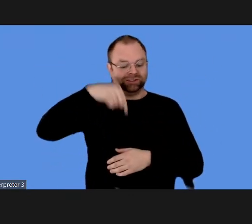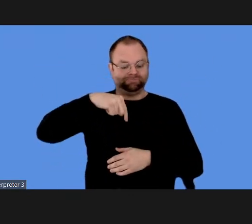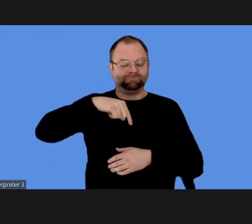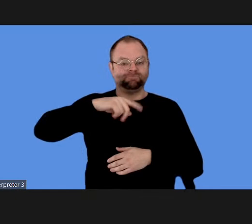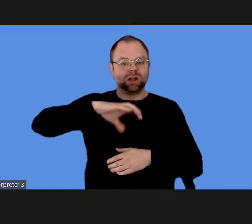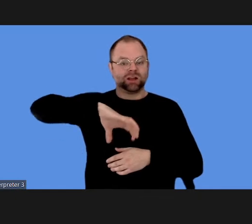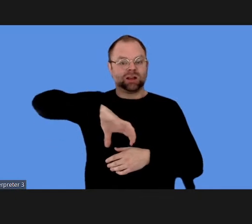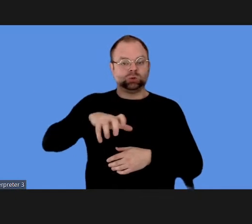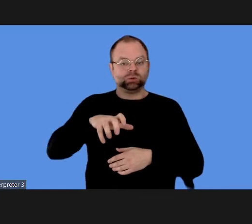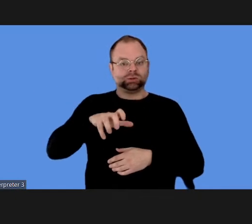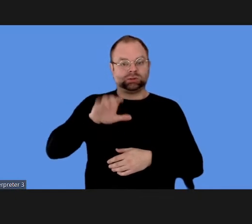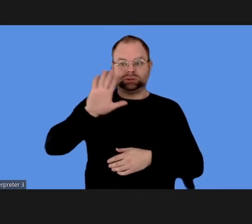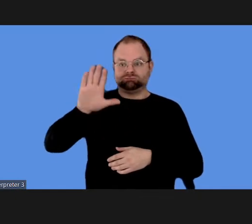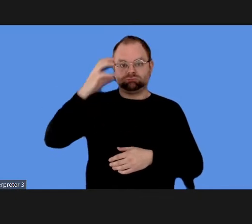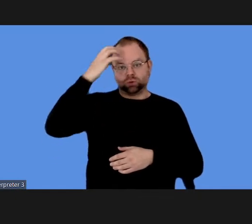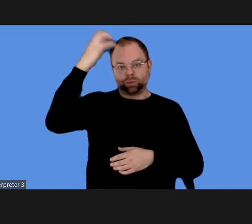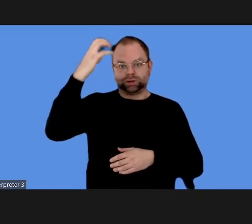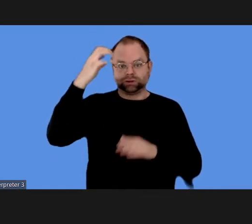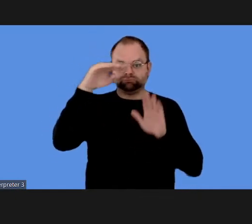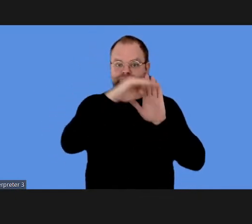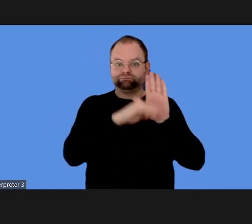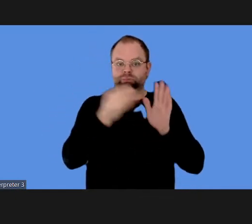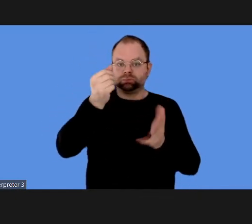a more disaggregated